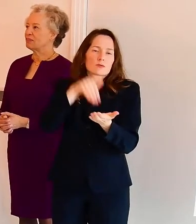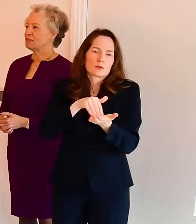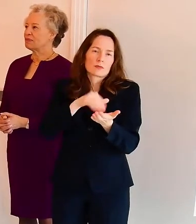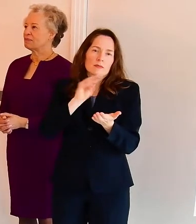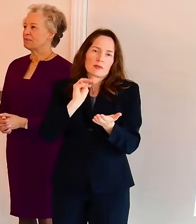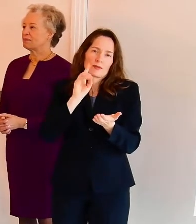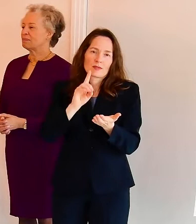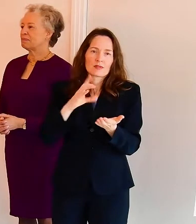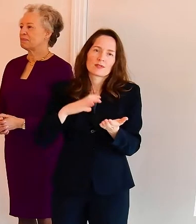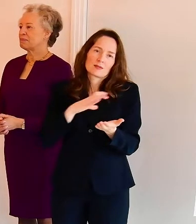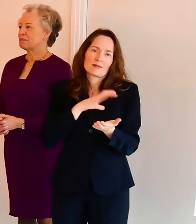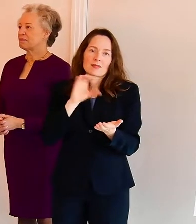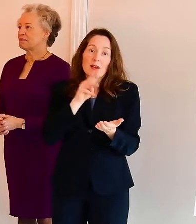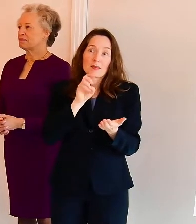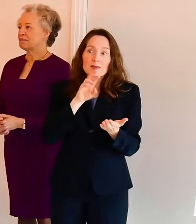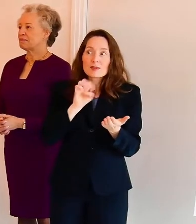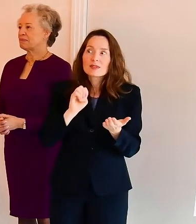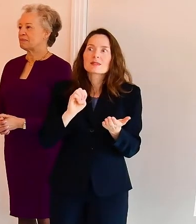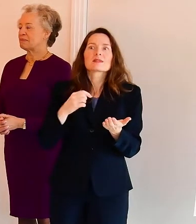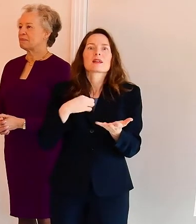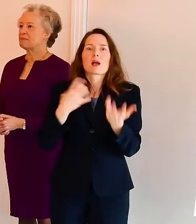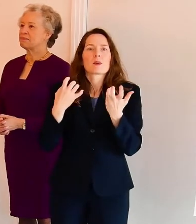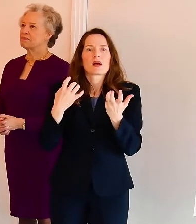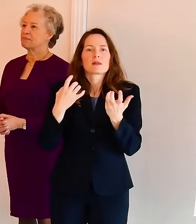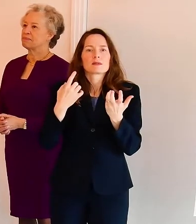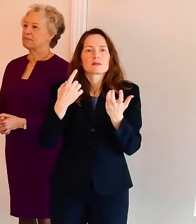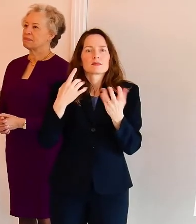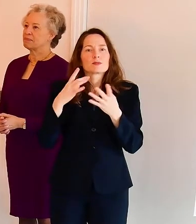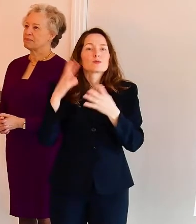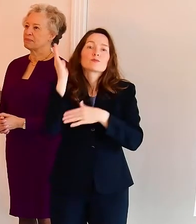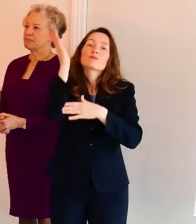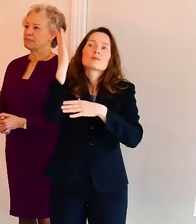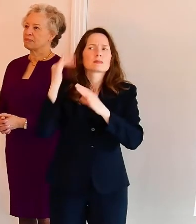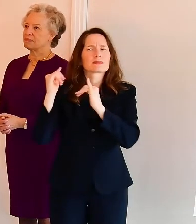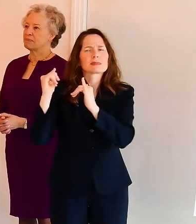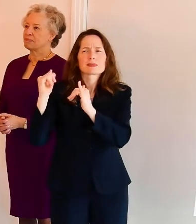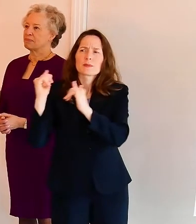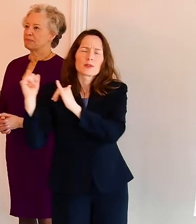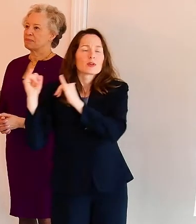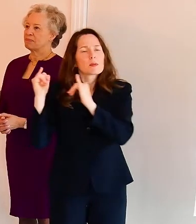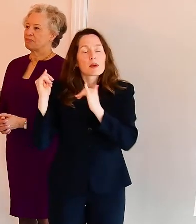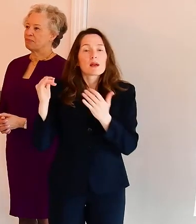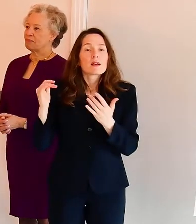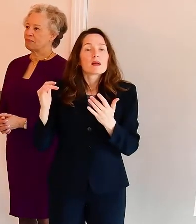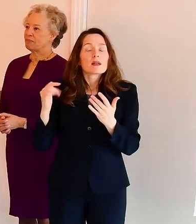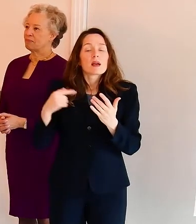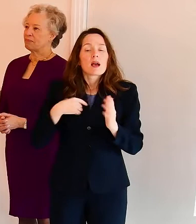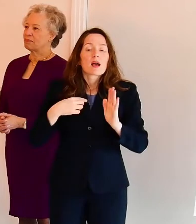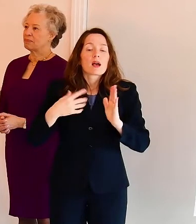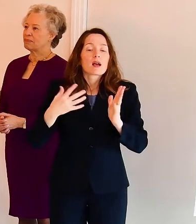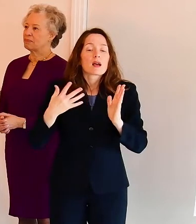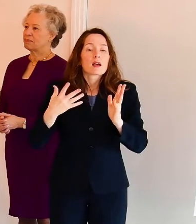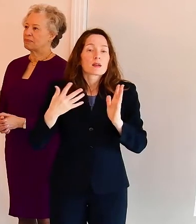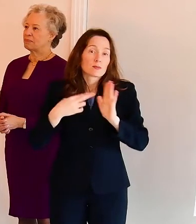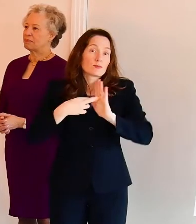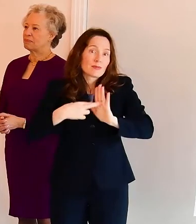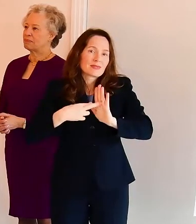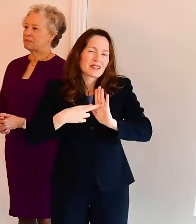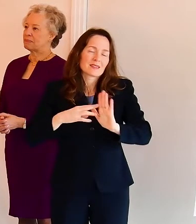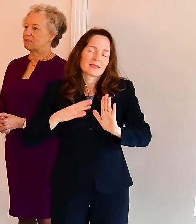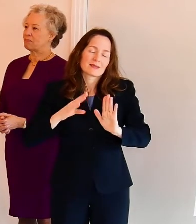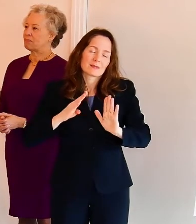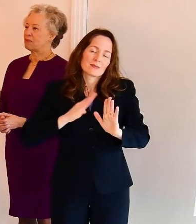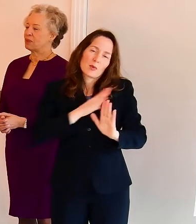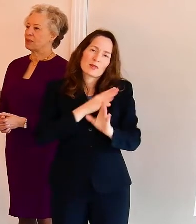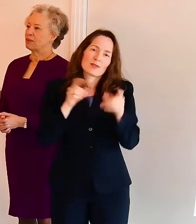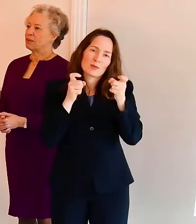that Leonardo shared this morning. But on behalf of the Chamber and our board of directors, I just want to thank BGE and the Howard